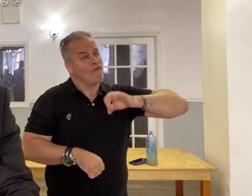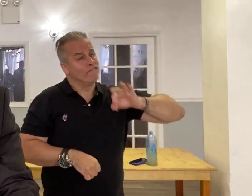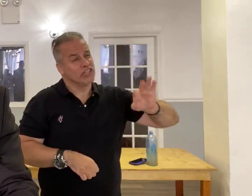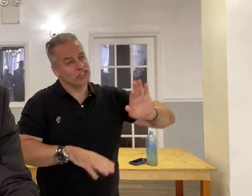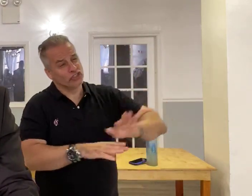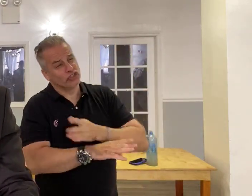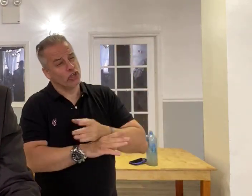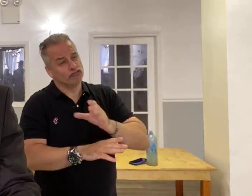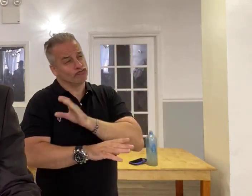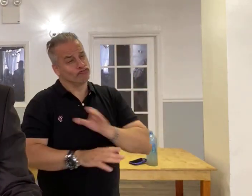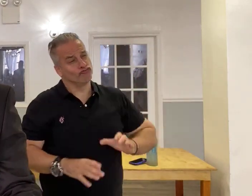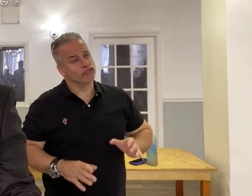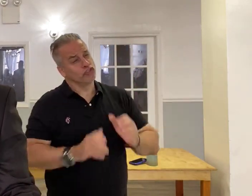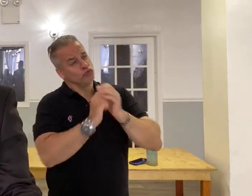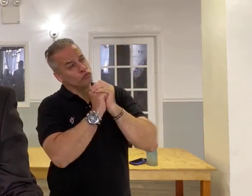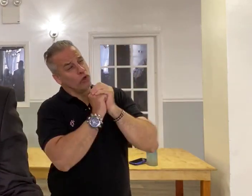amen.